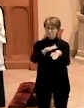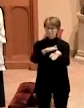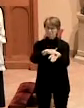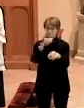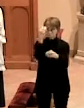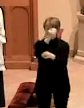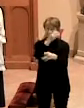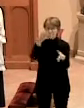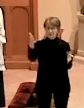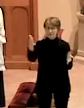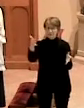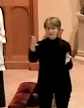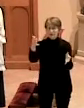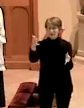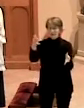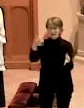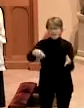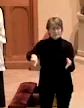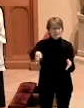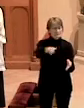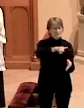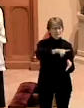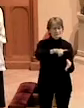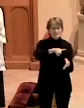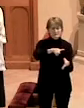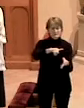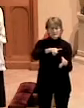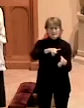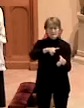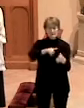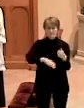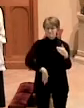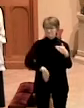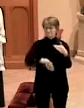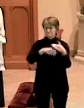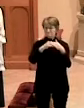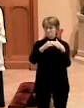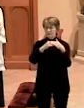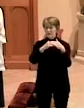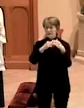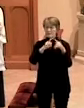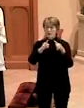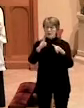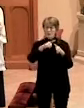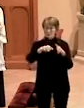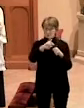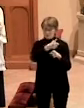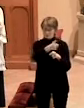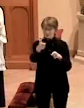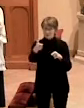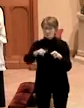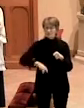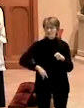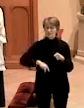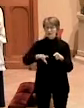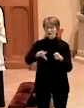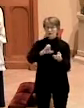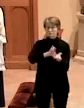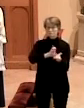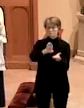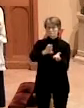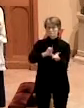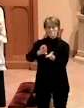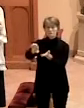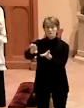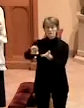to you, they have reached their reward. But when you give alms, do not let